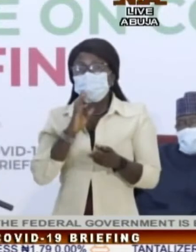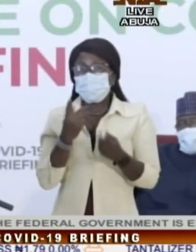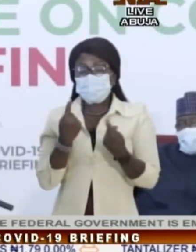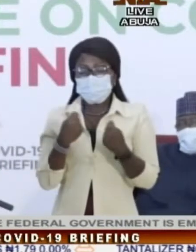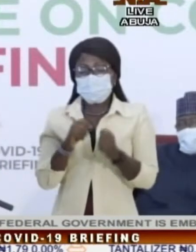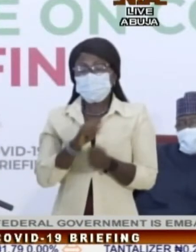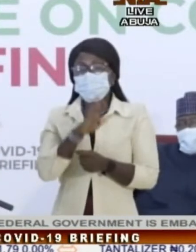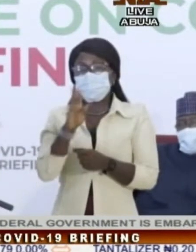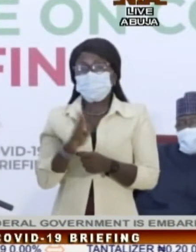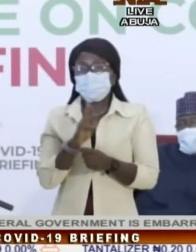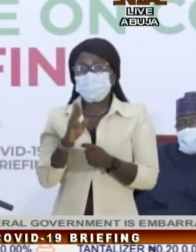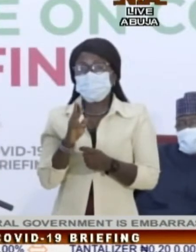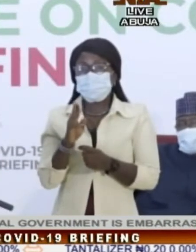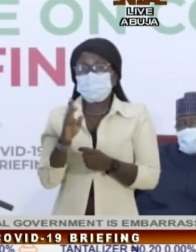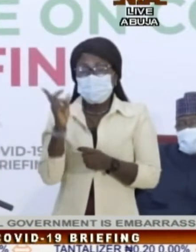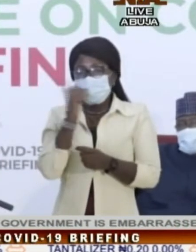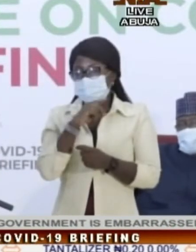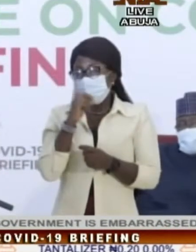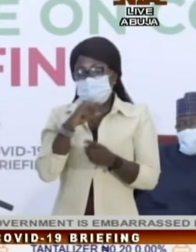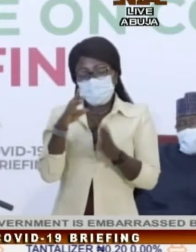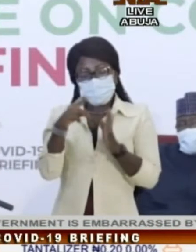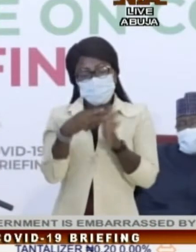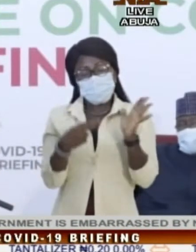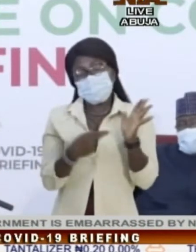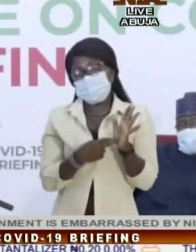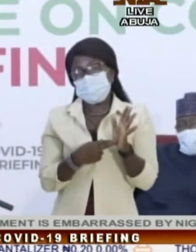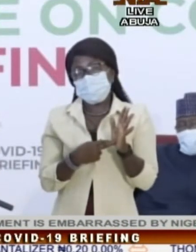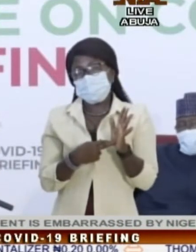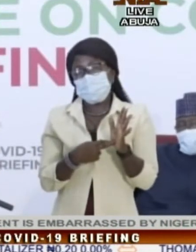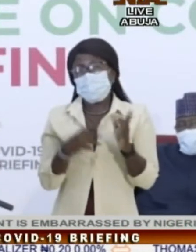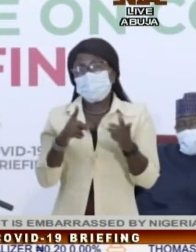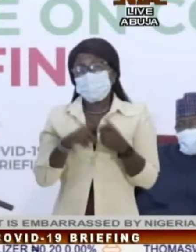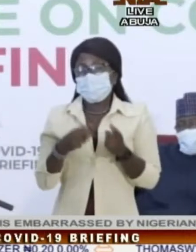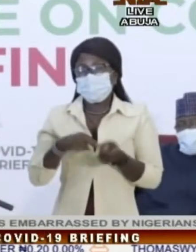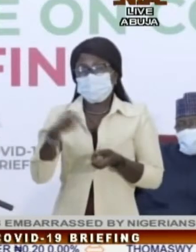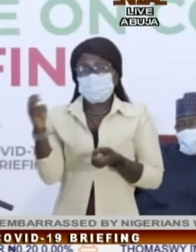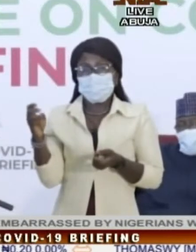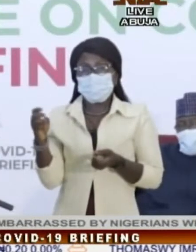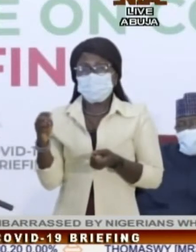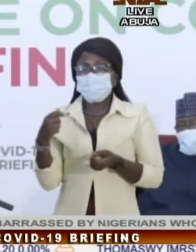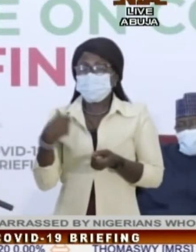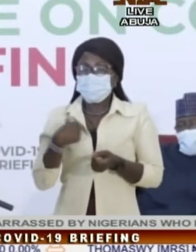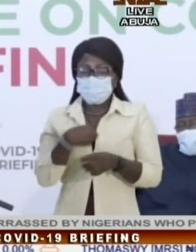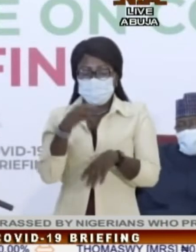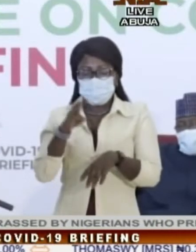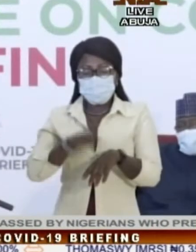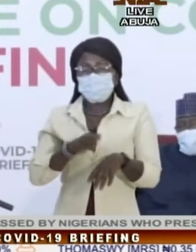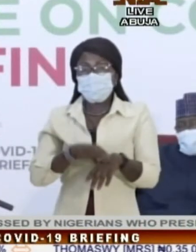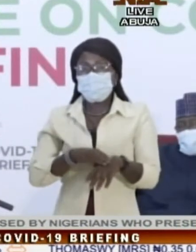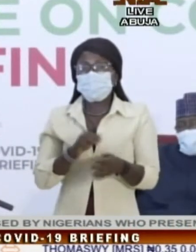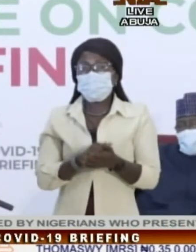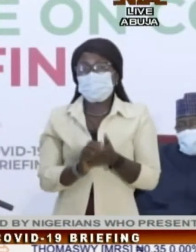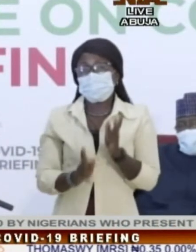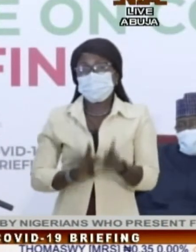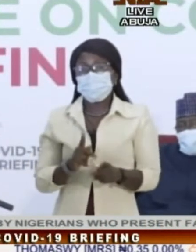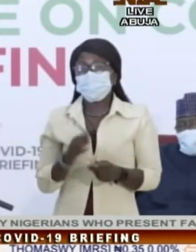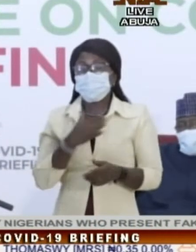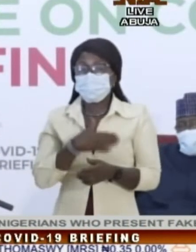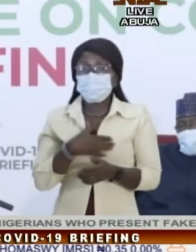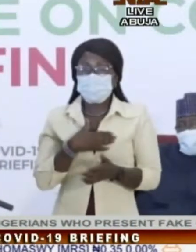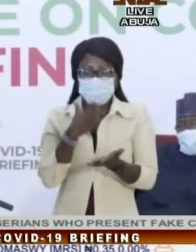sauransu, to yanzu tana kama kowa. A nan an faɗa kun ji daga 'yan shekara 20,